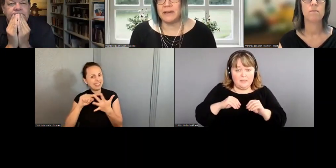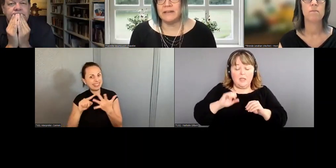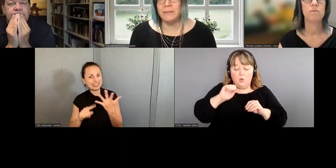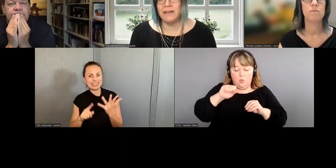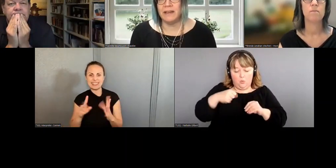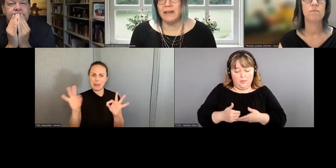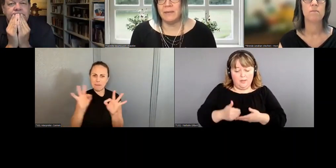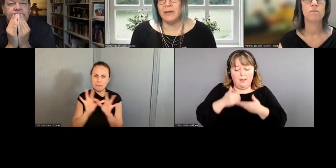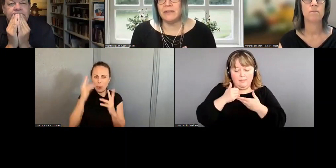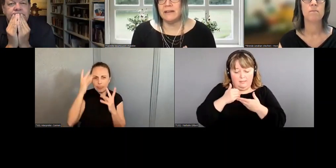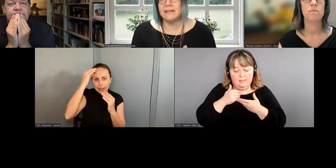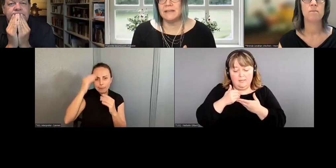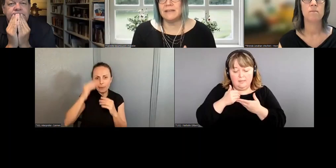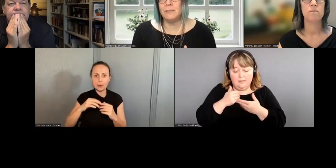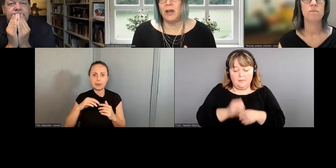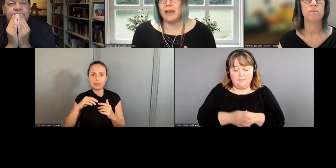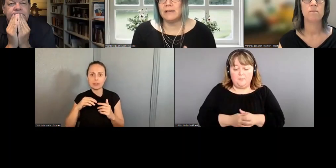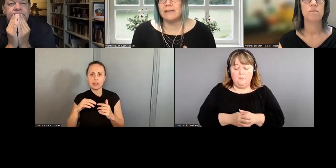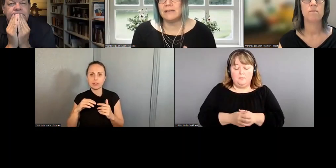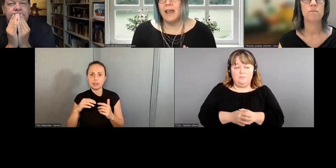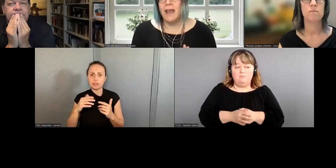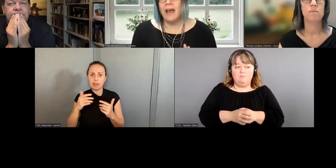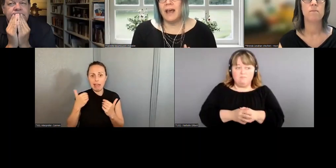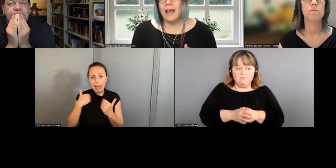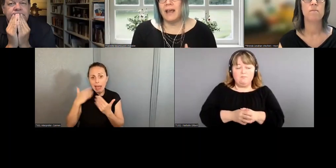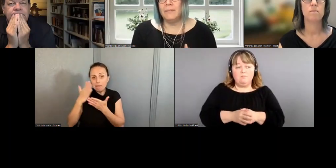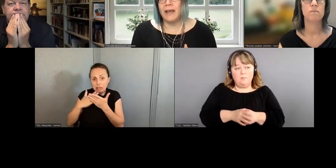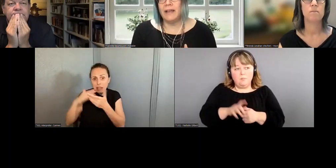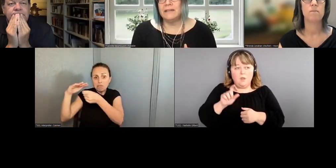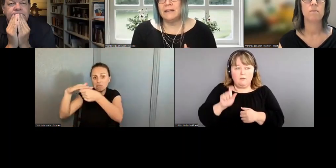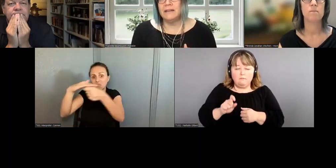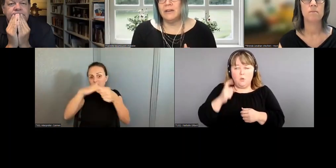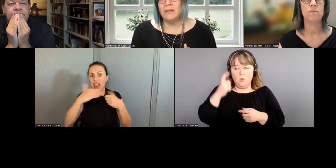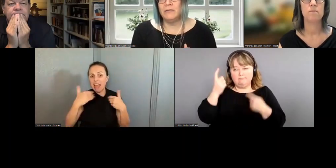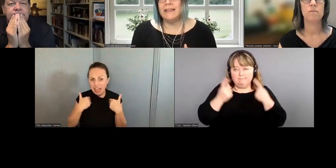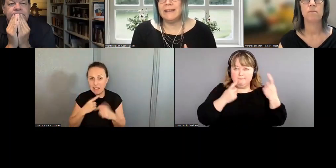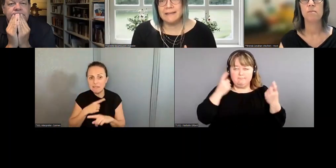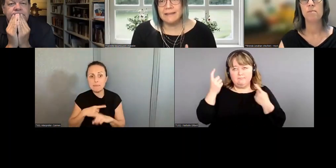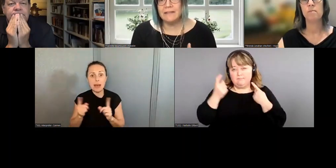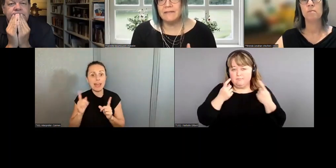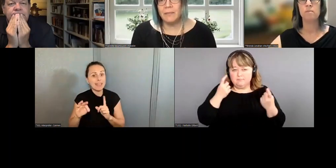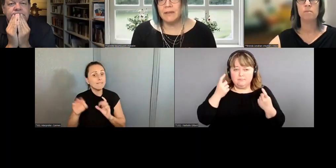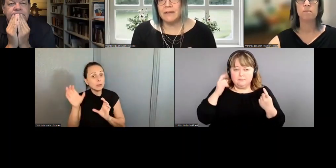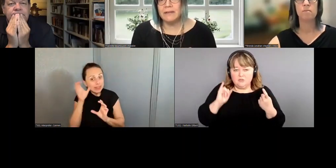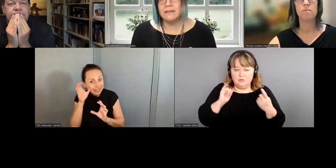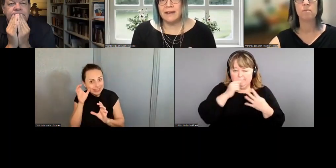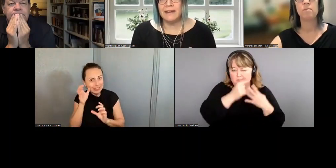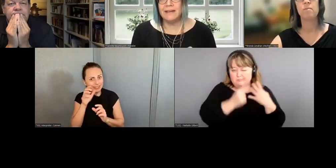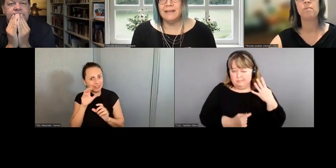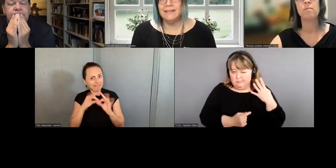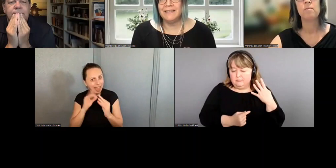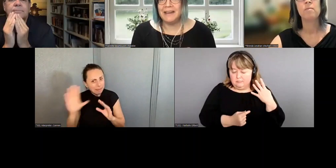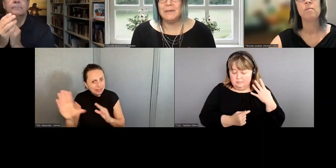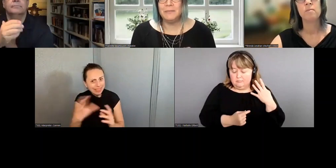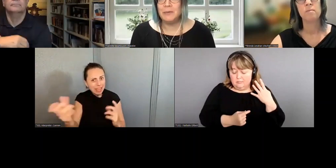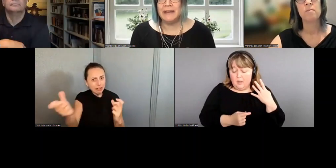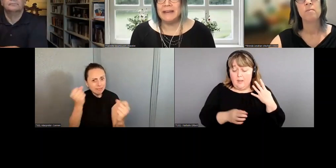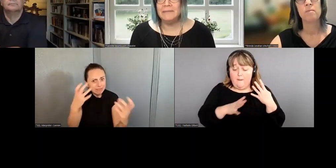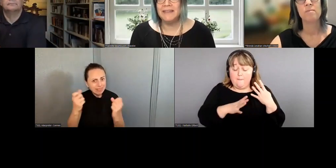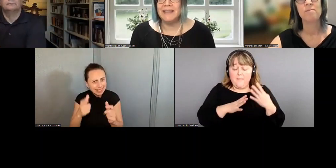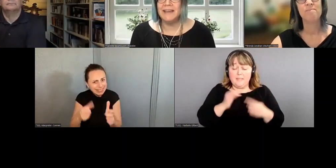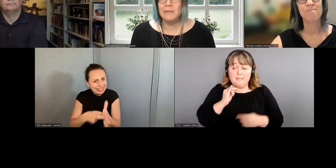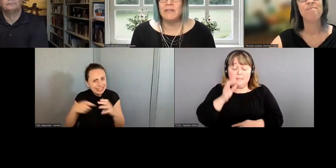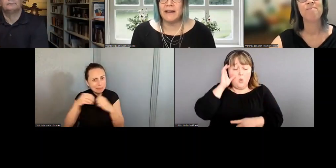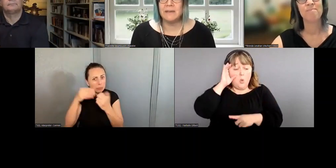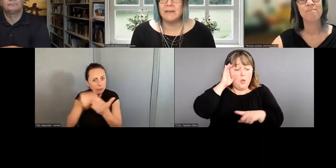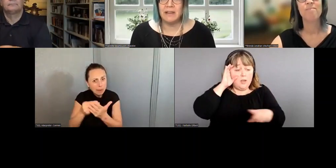need to be thinking about. They exist in pockets, but if we listen to families, they need more money, then